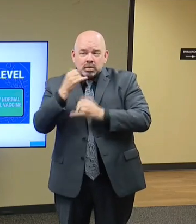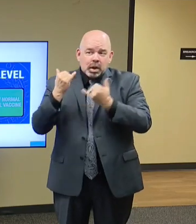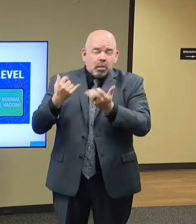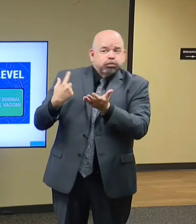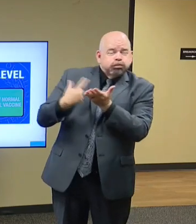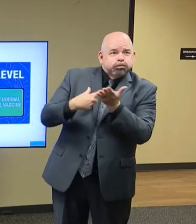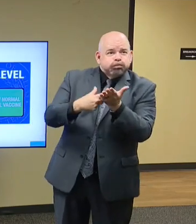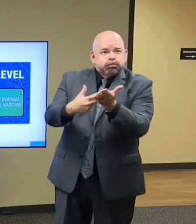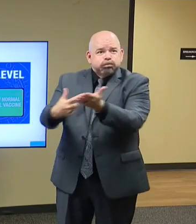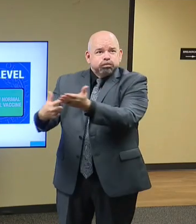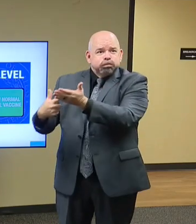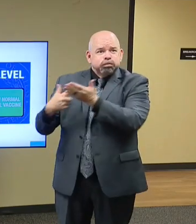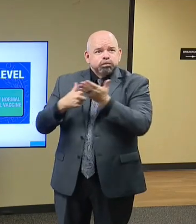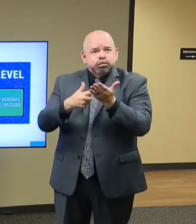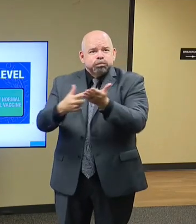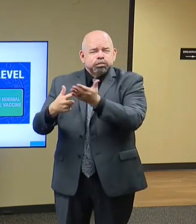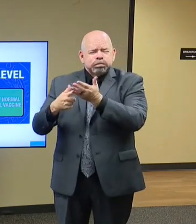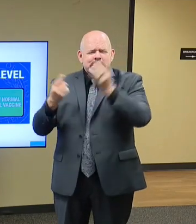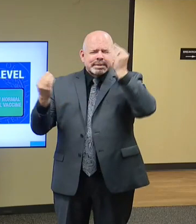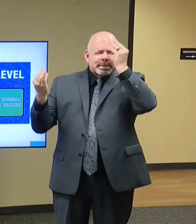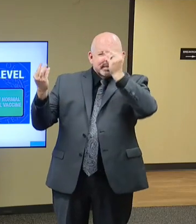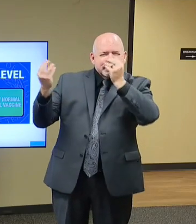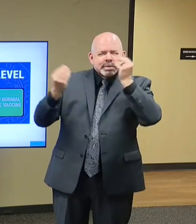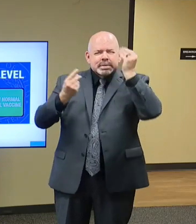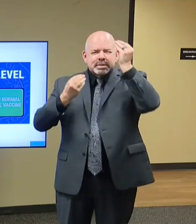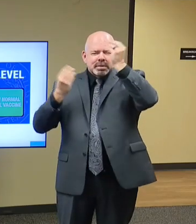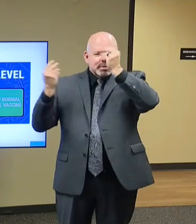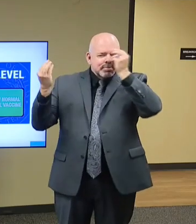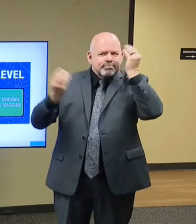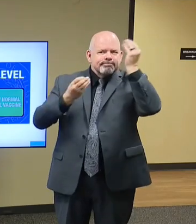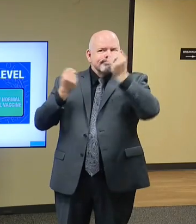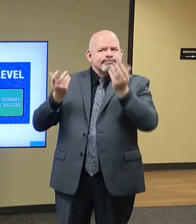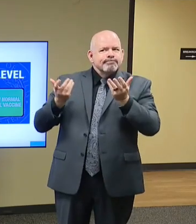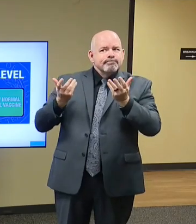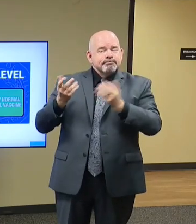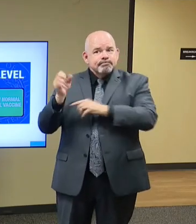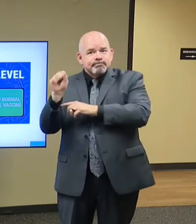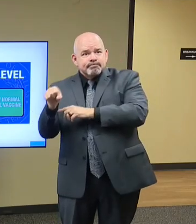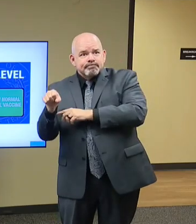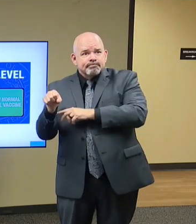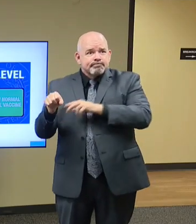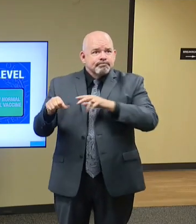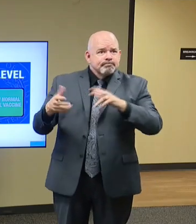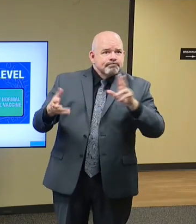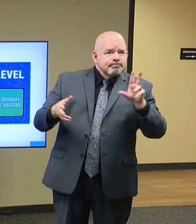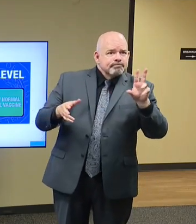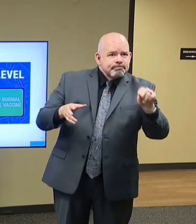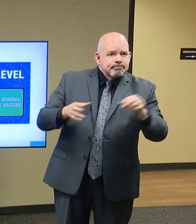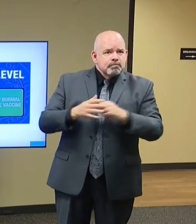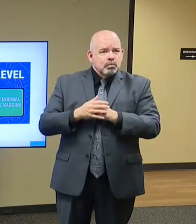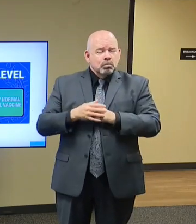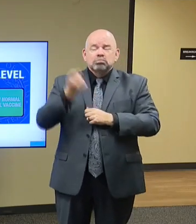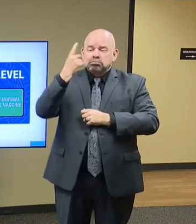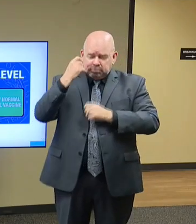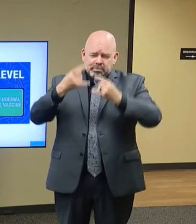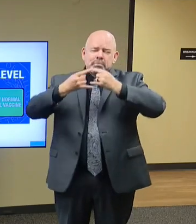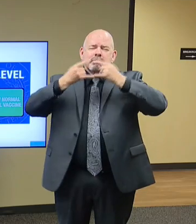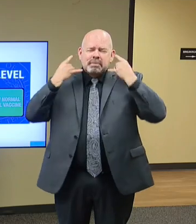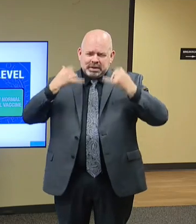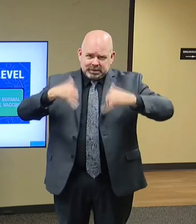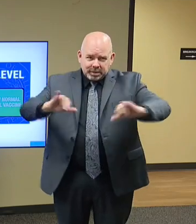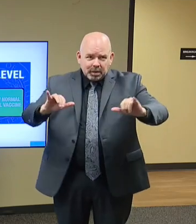are contemplating that these are still done with a mask on, with 6-foot distancing, washing our